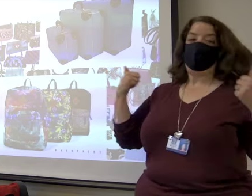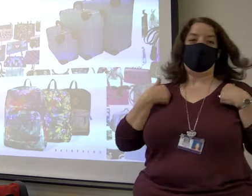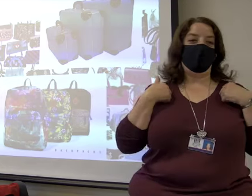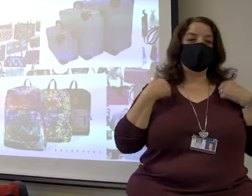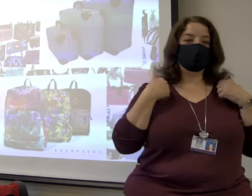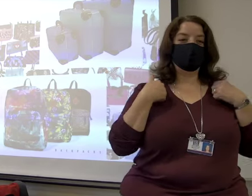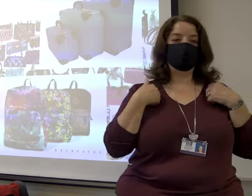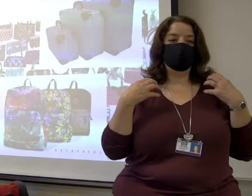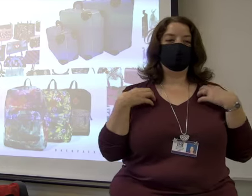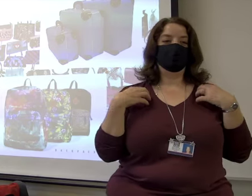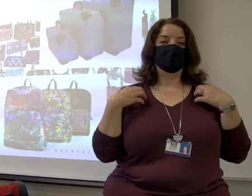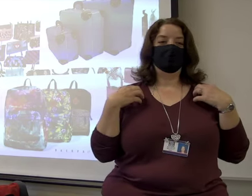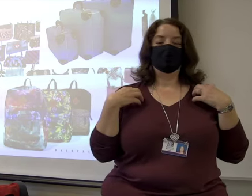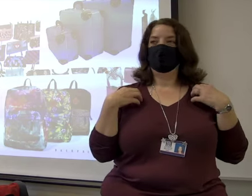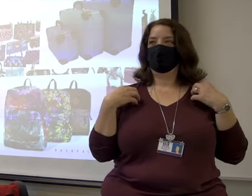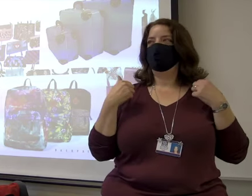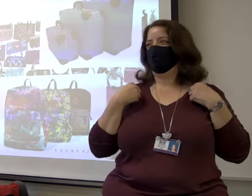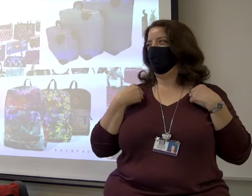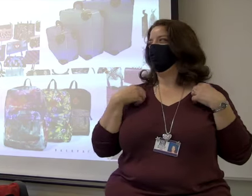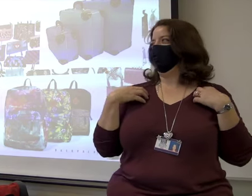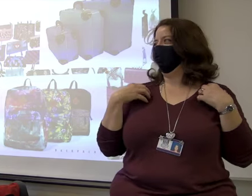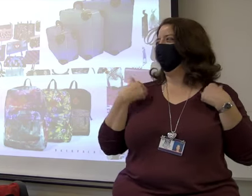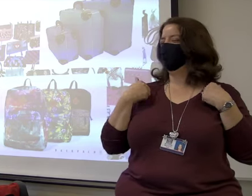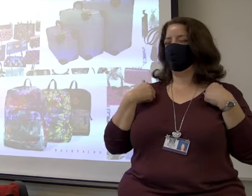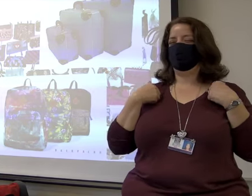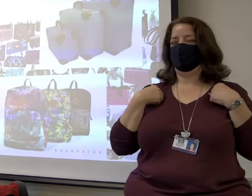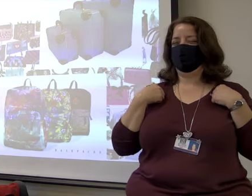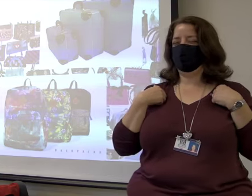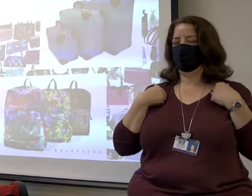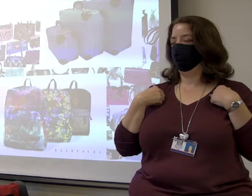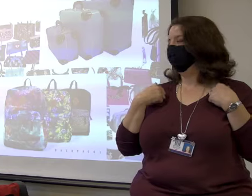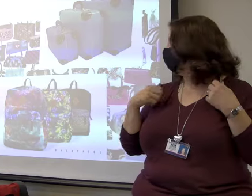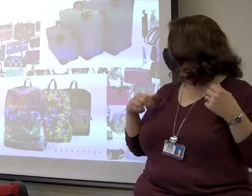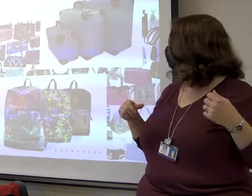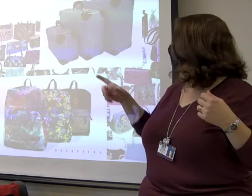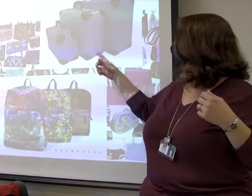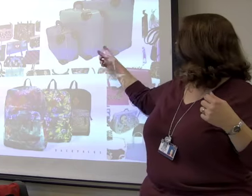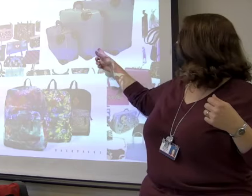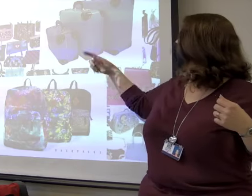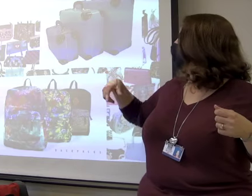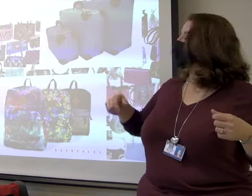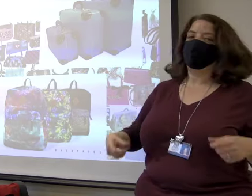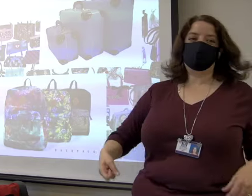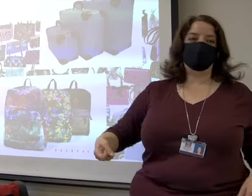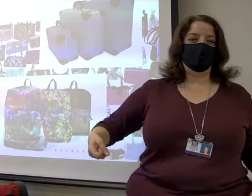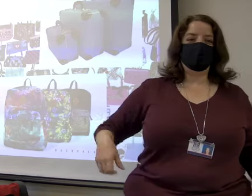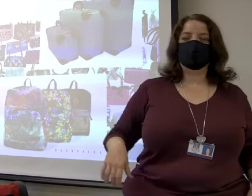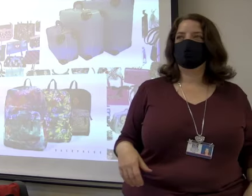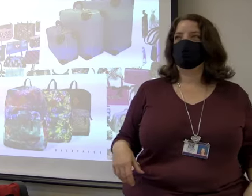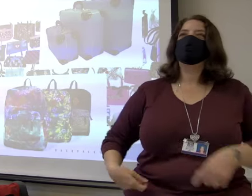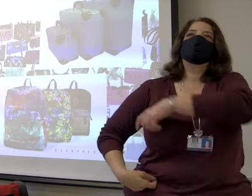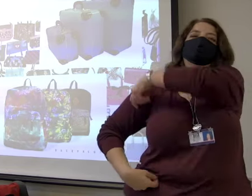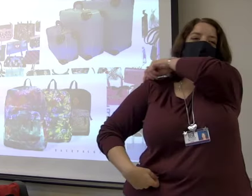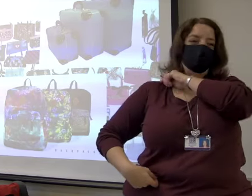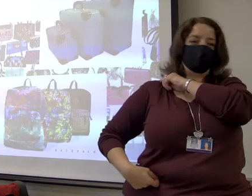Backpack. Backpack or backpack. I usually do it with an A, yeah. Backpack. And then, like, suitcase. Sometimes this is